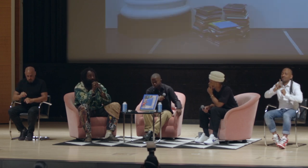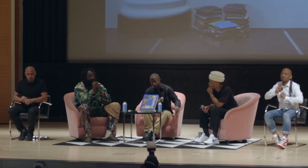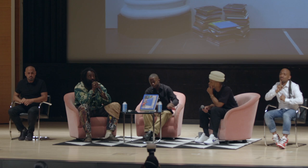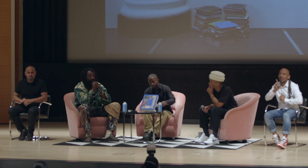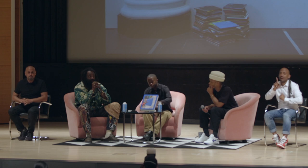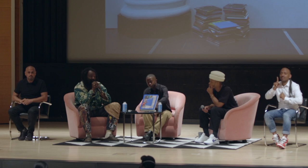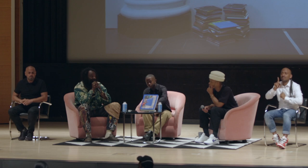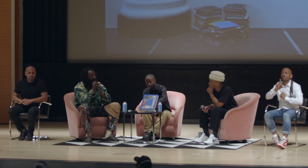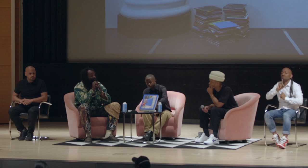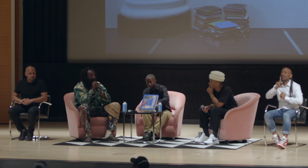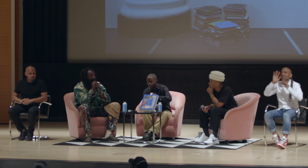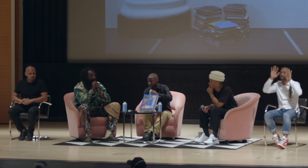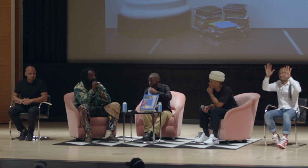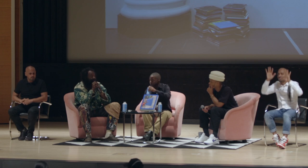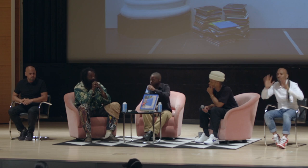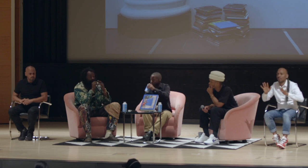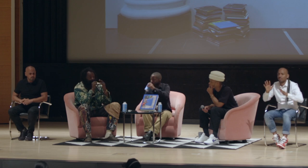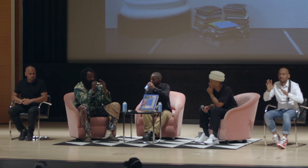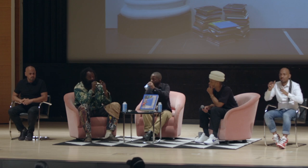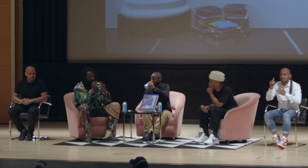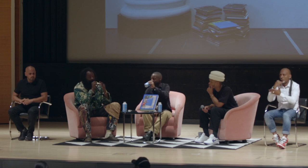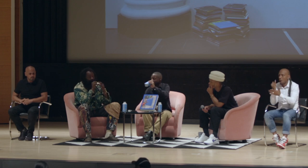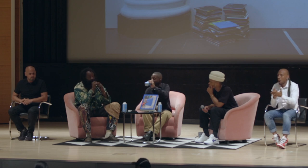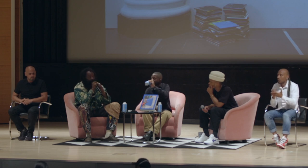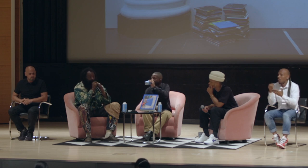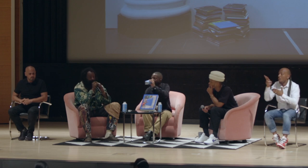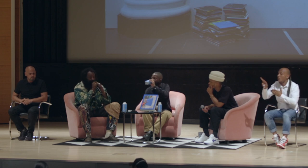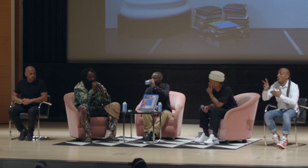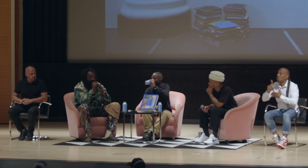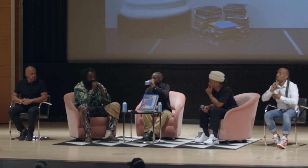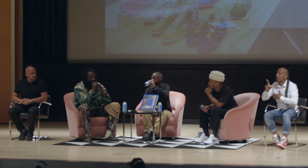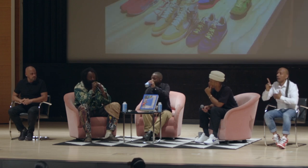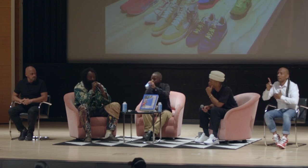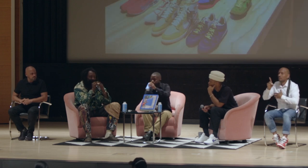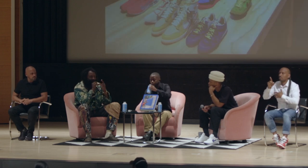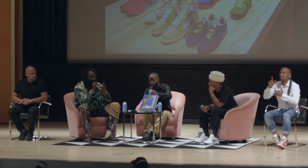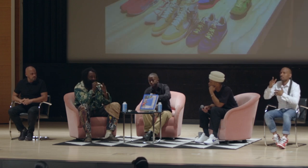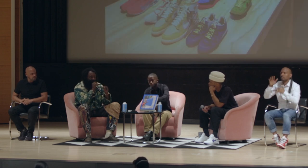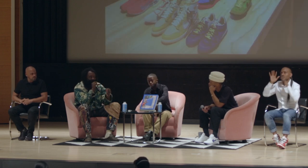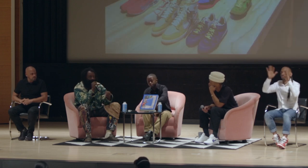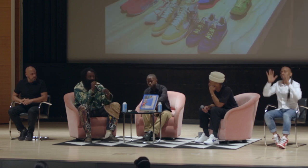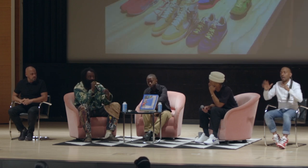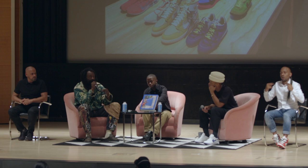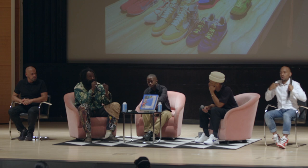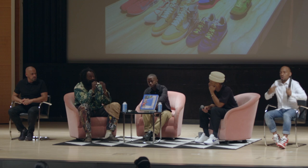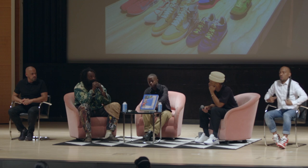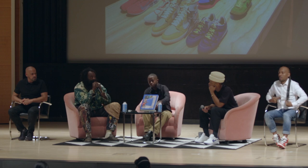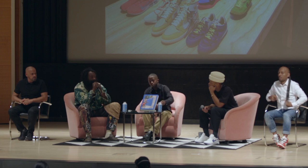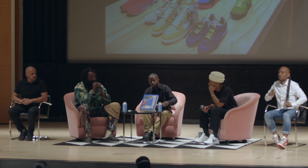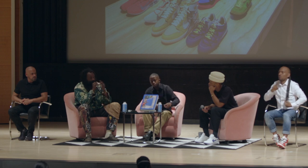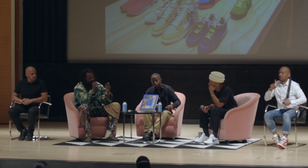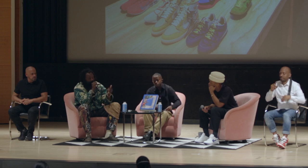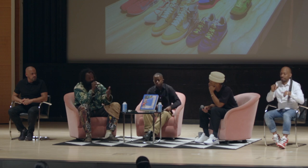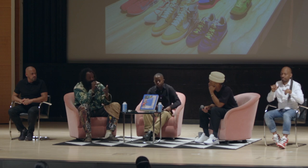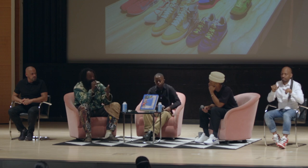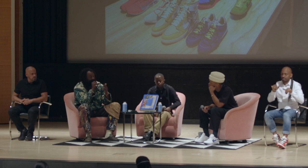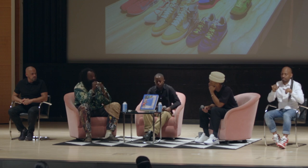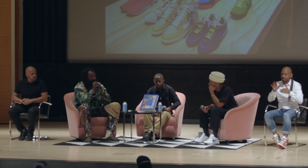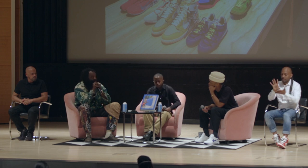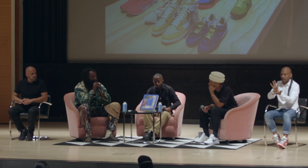artist or just great human beings mimic, or not even mimic, follow the rules of nature,